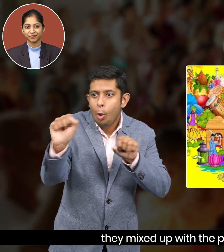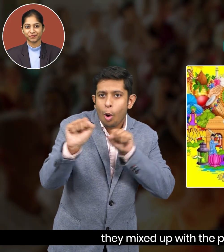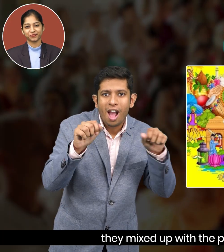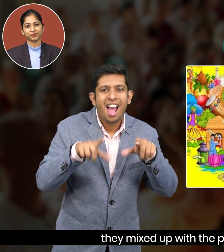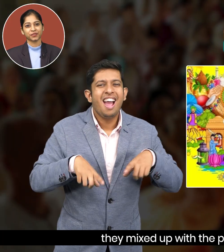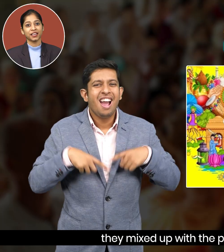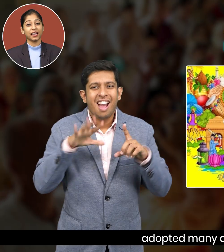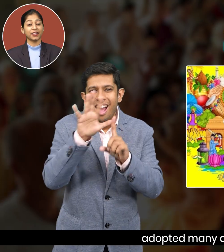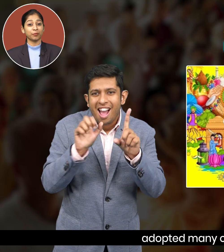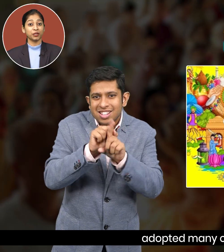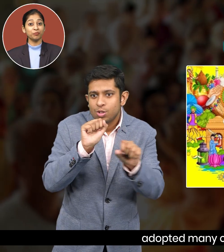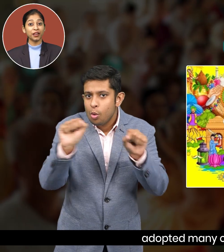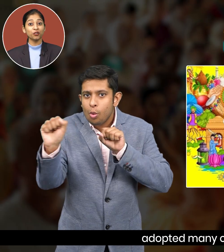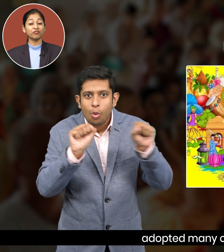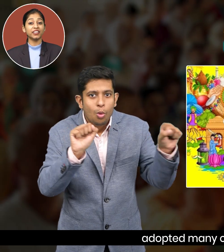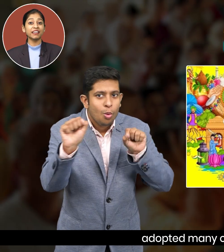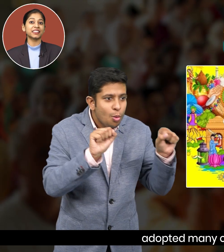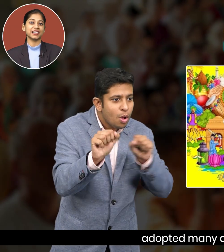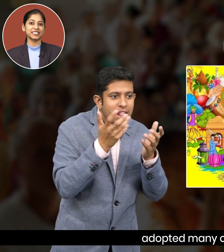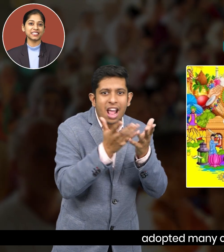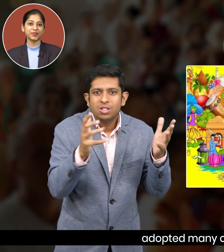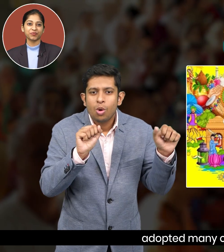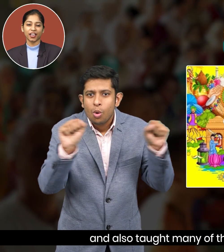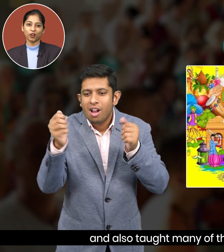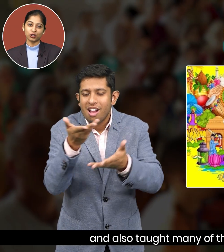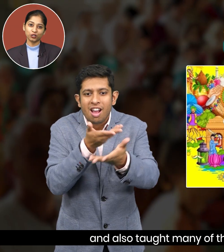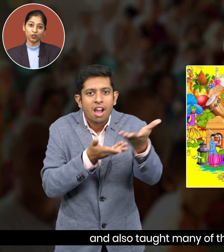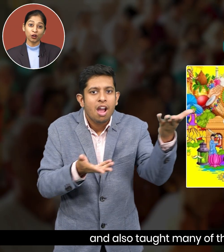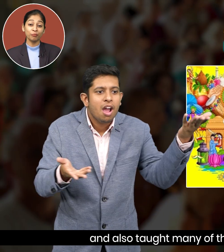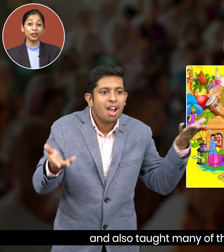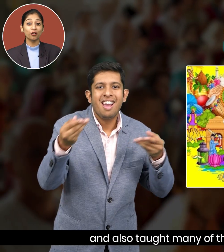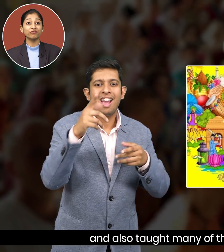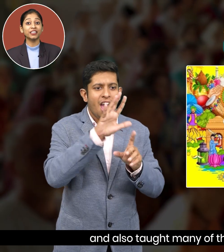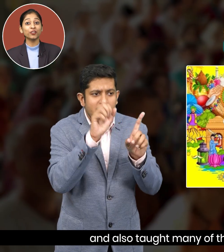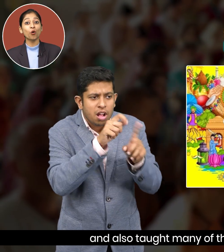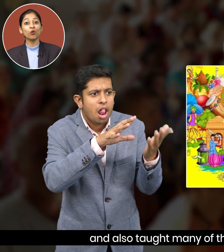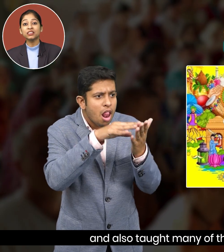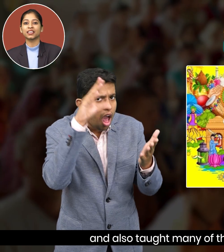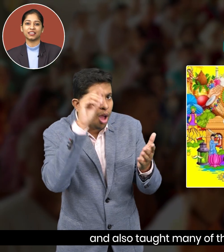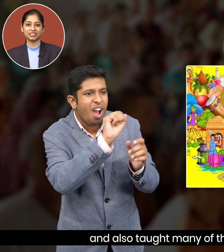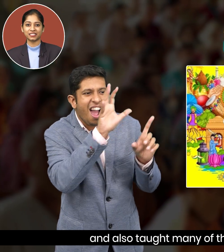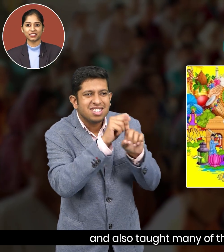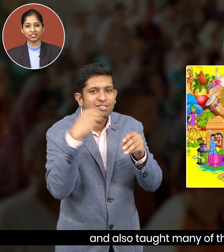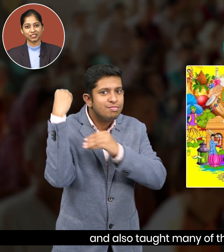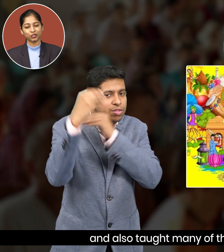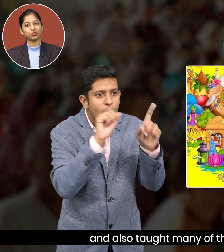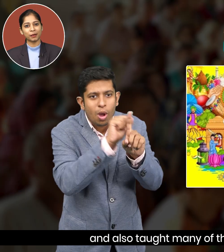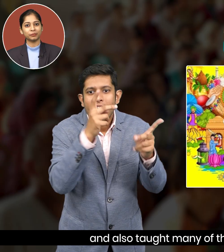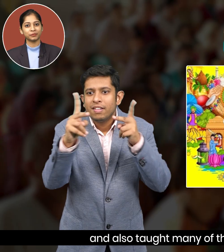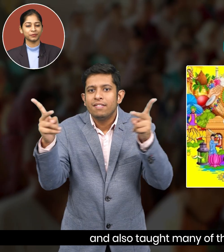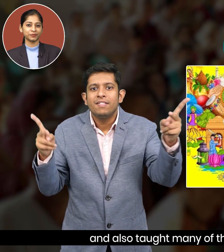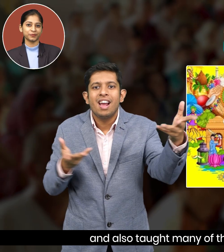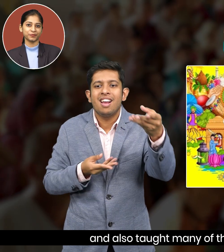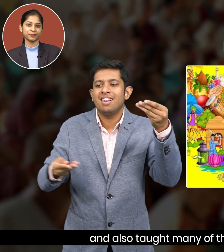areas, adapted many of their things, and also taught many of their own things to